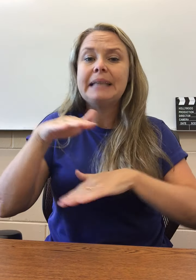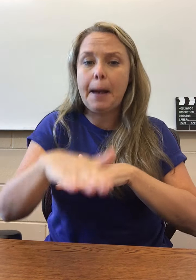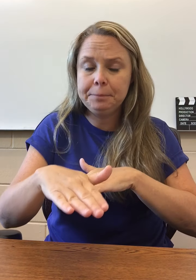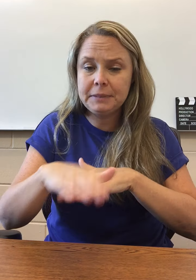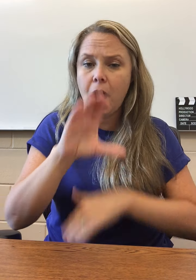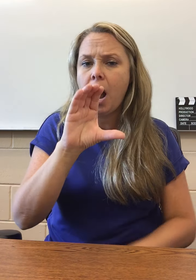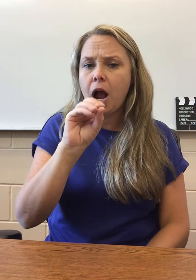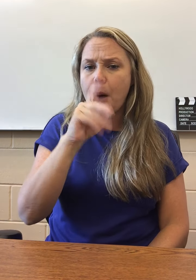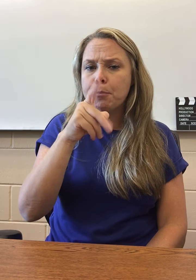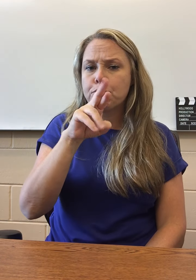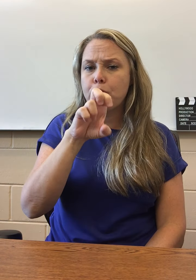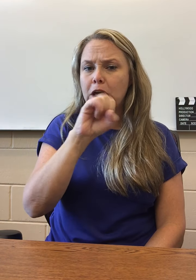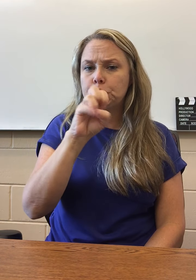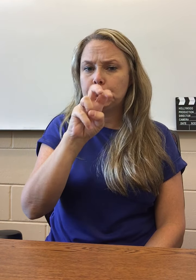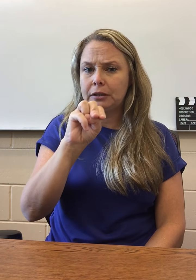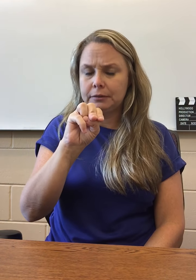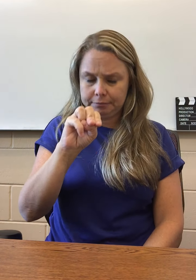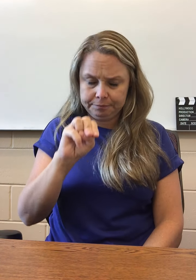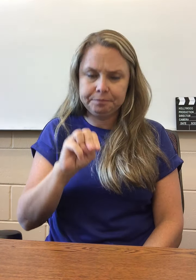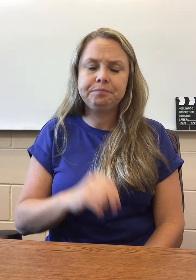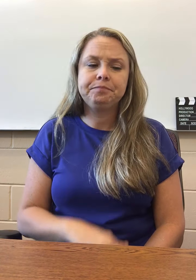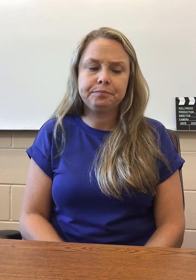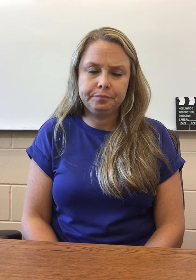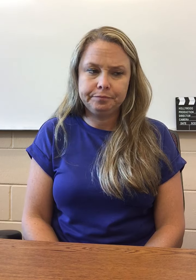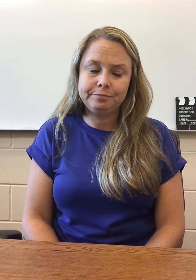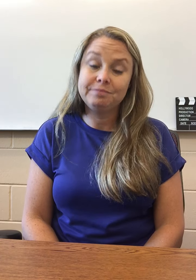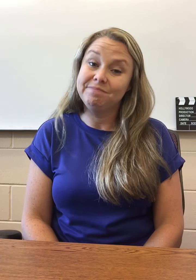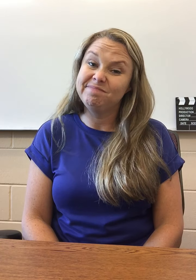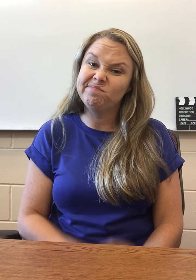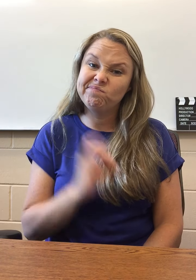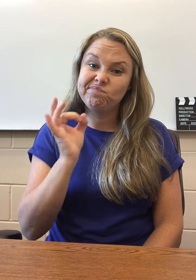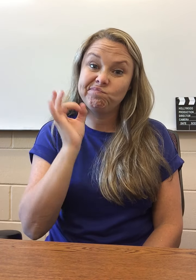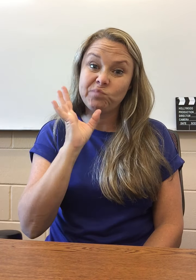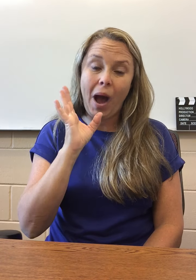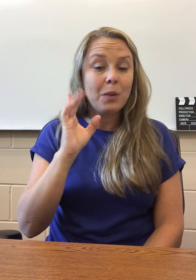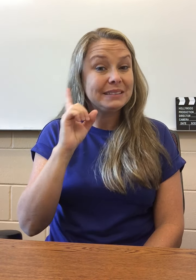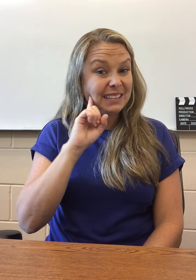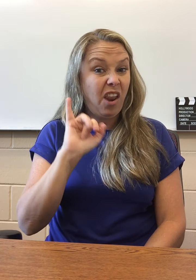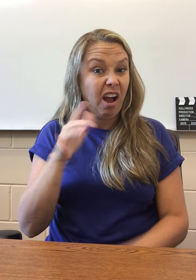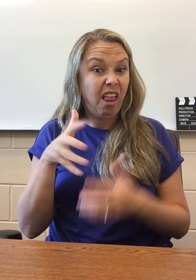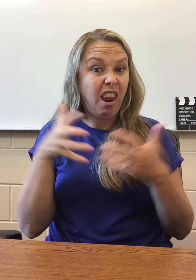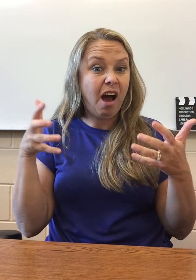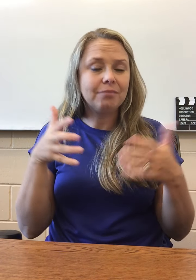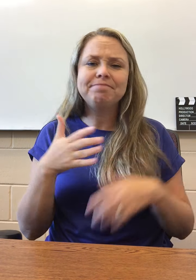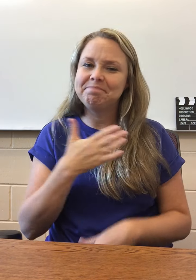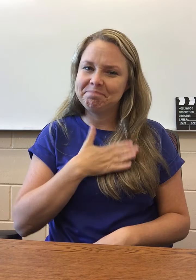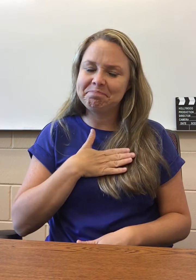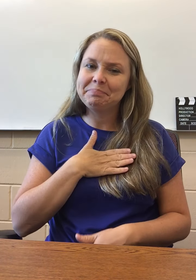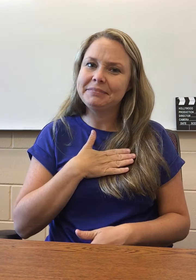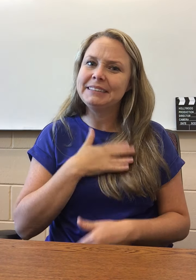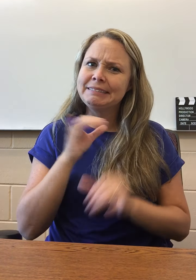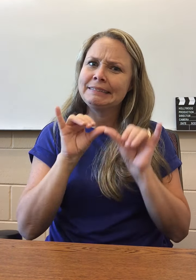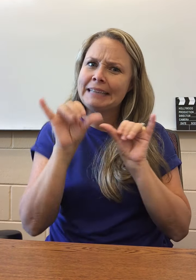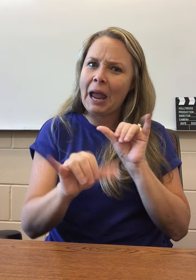of the salary schedule wow that sounds like a lot please hang in because this really is a